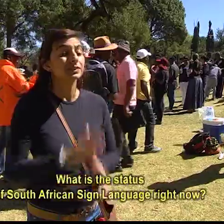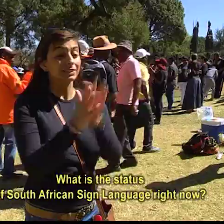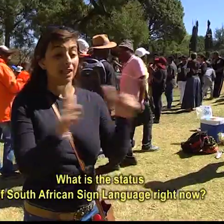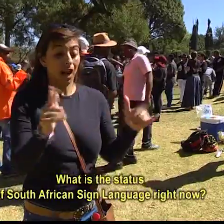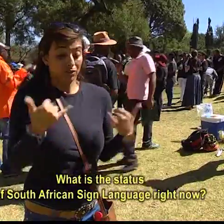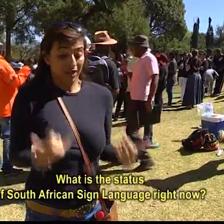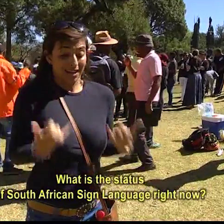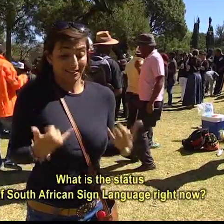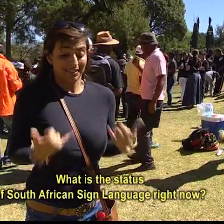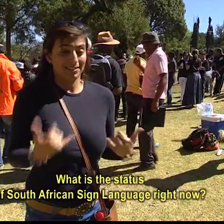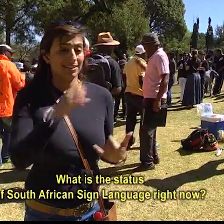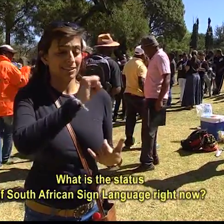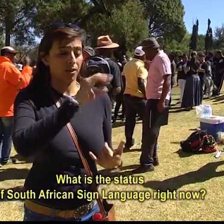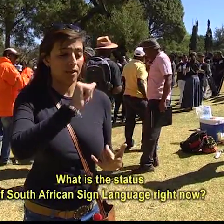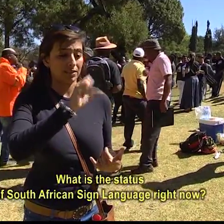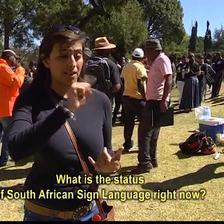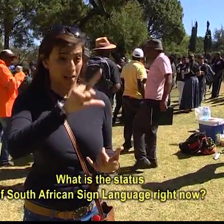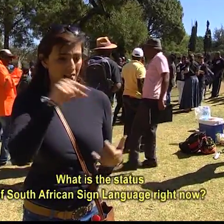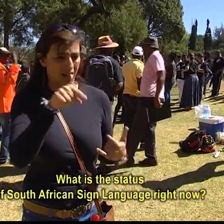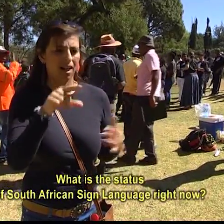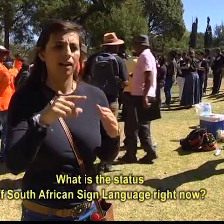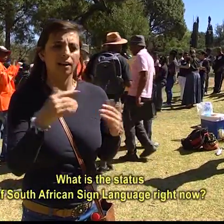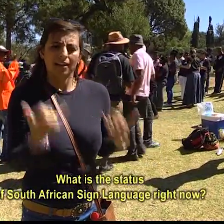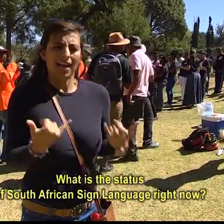What is the status of South African Sign Language right now?